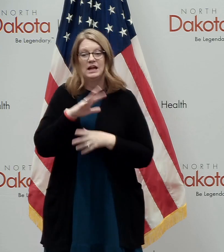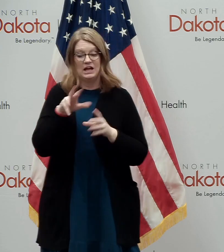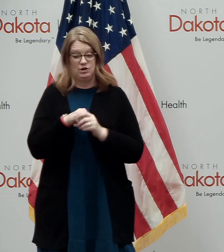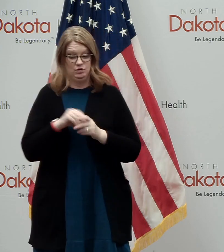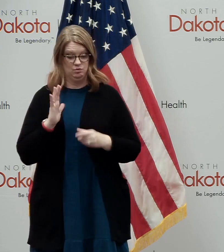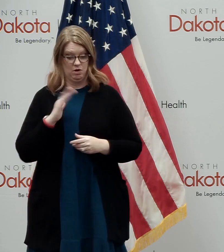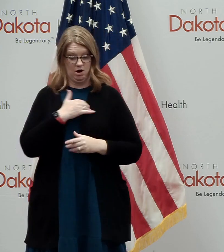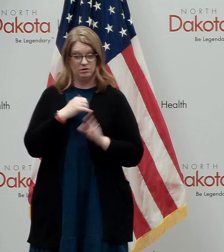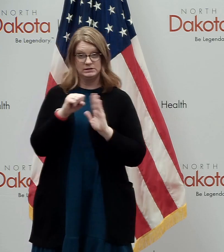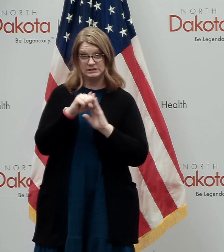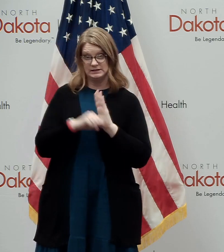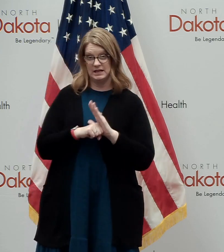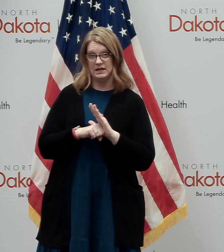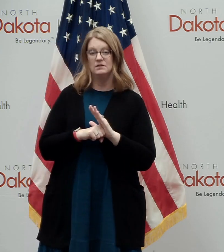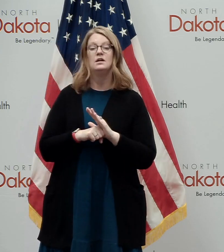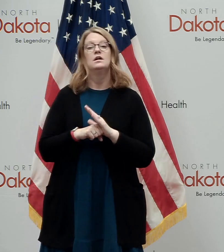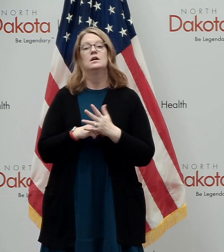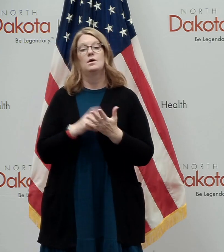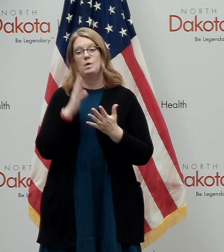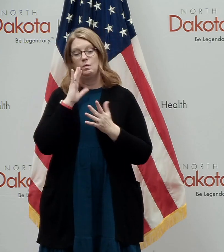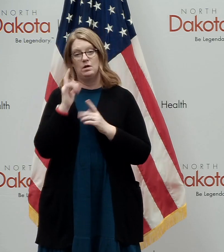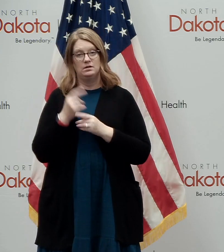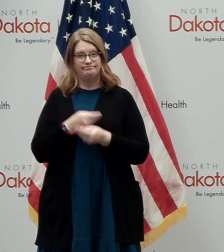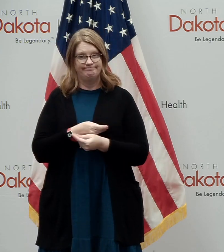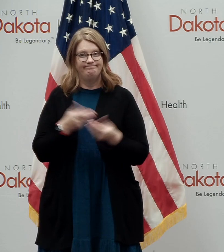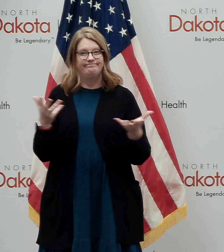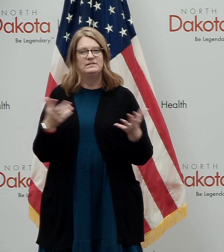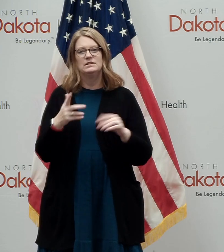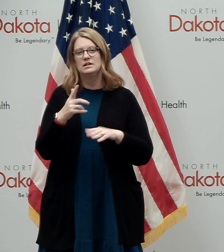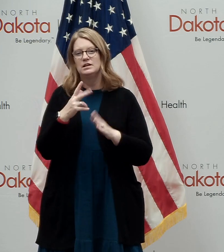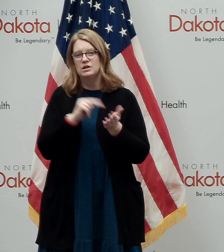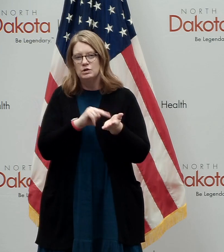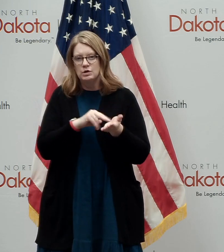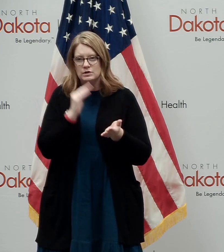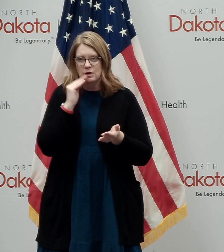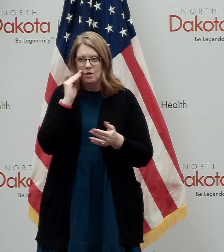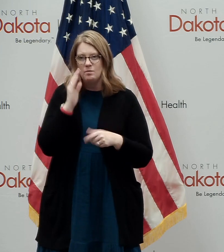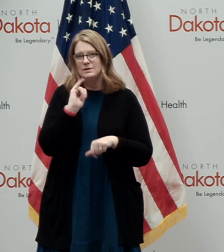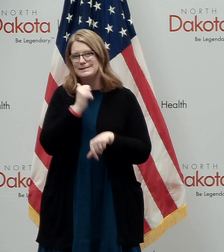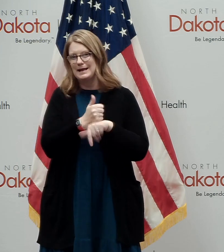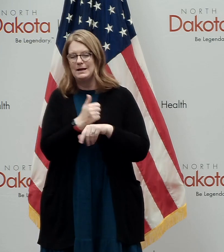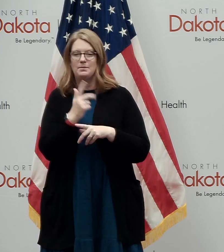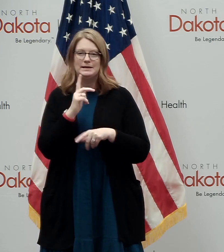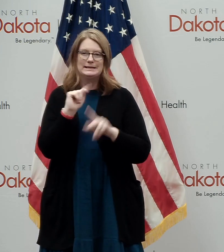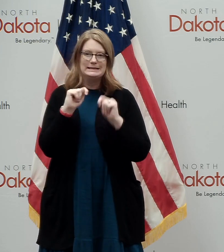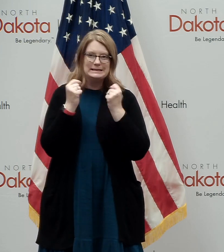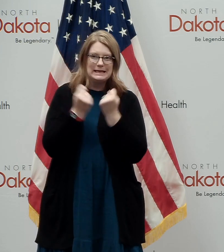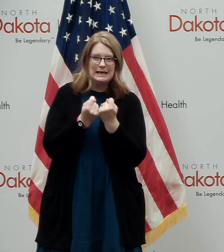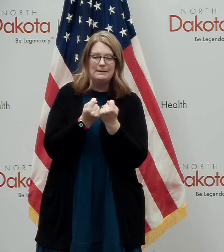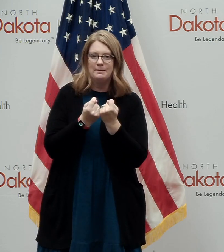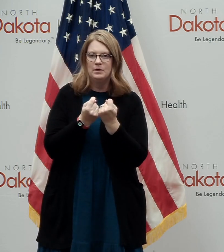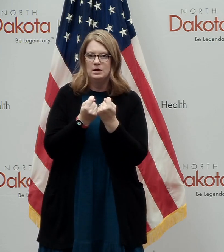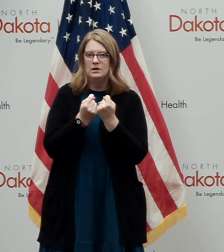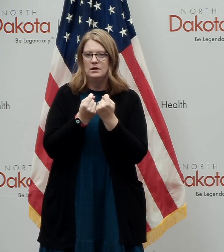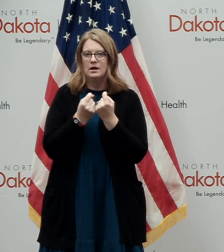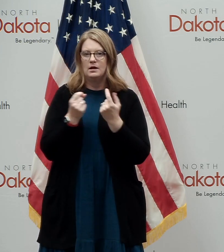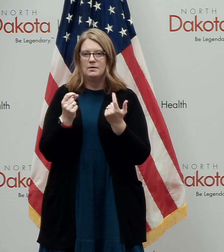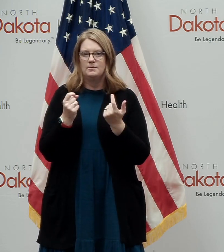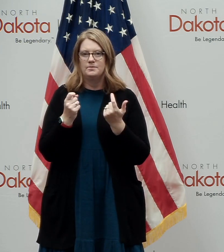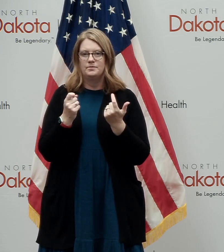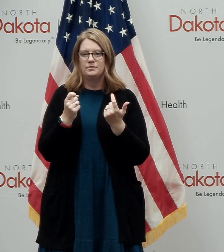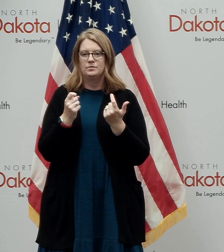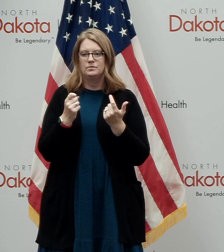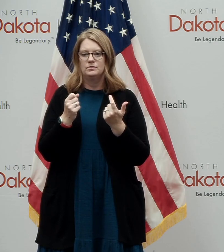including to long-term care facilities. And so we'll be putting together a team that is going to focus on how